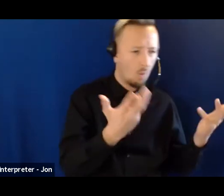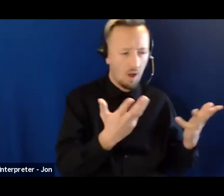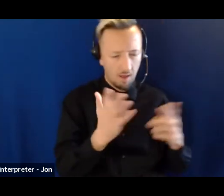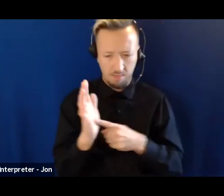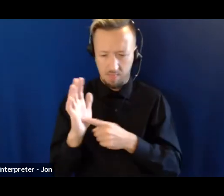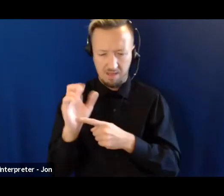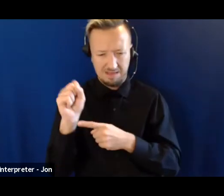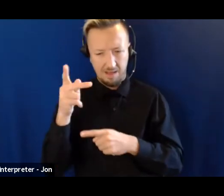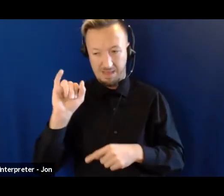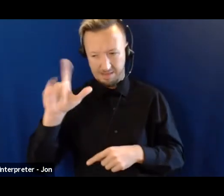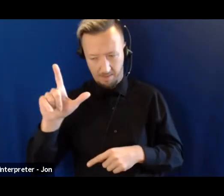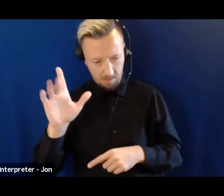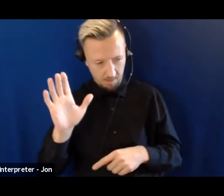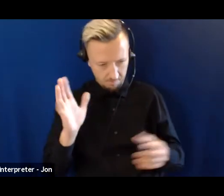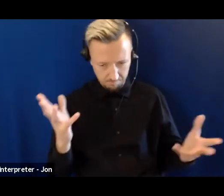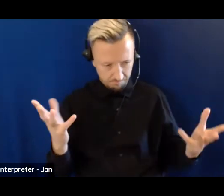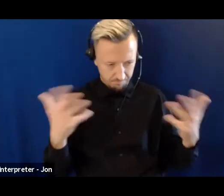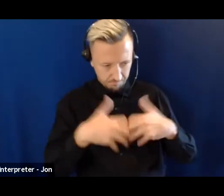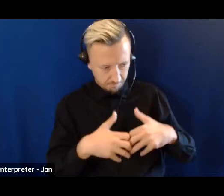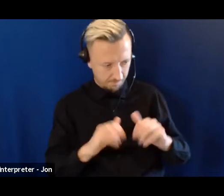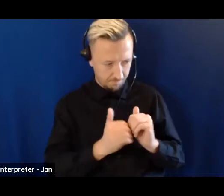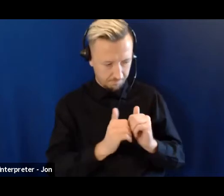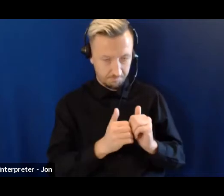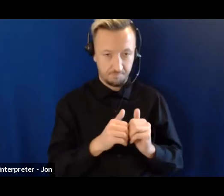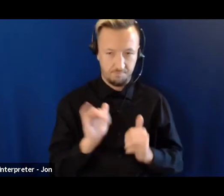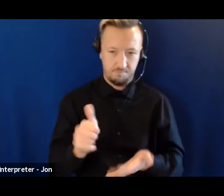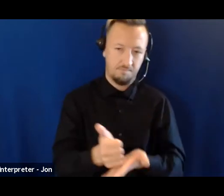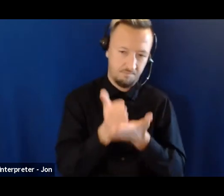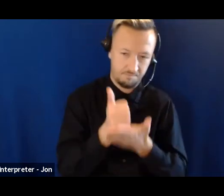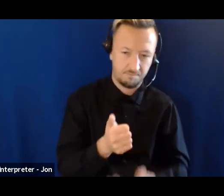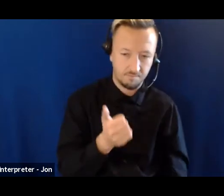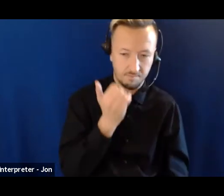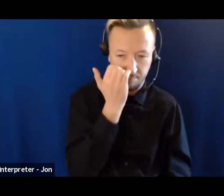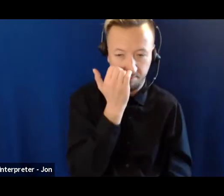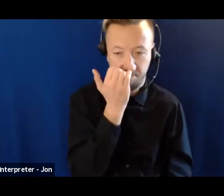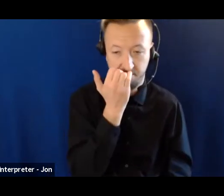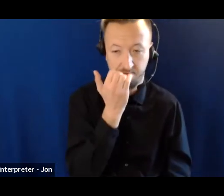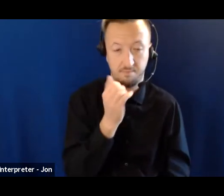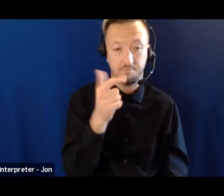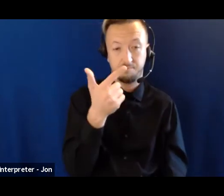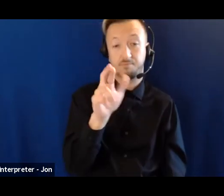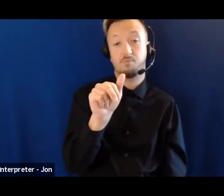to get even bigger? So it's important. The grant application,